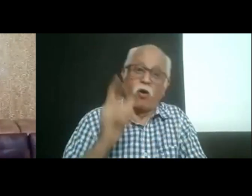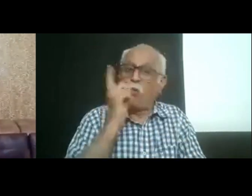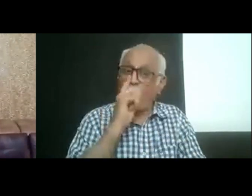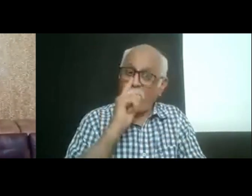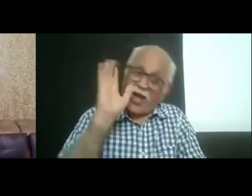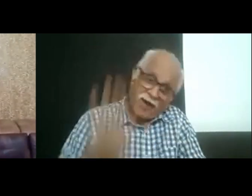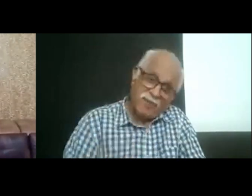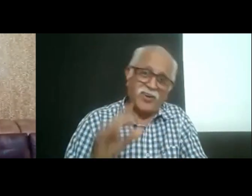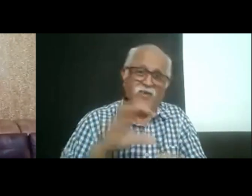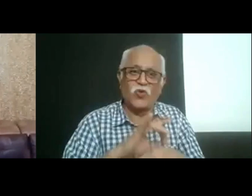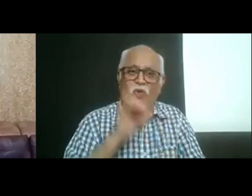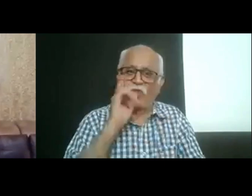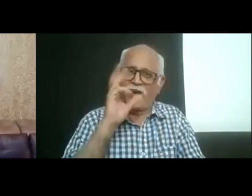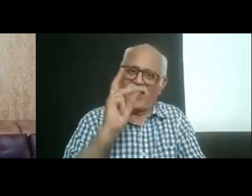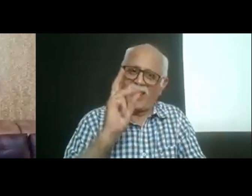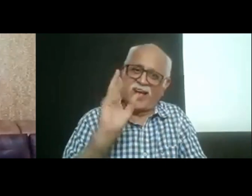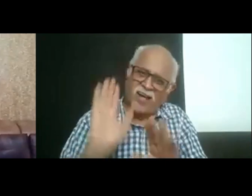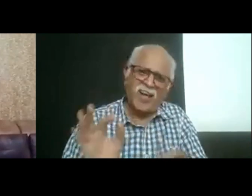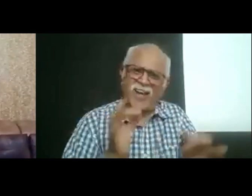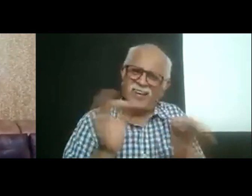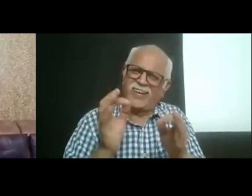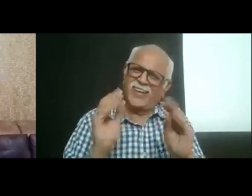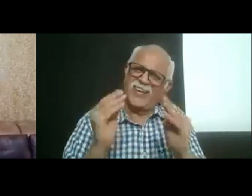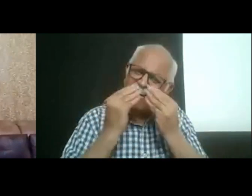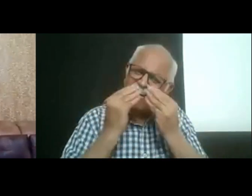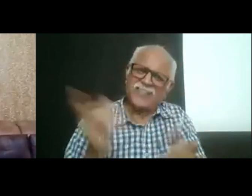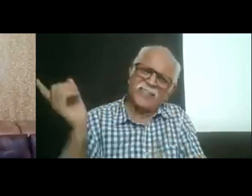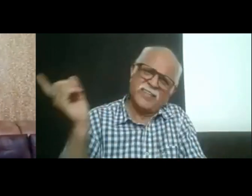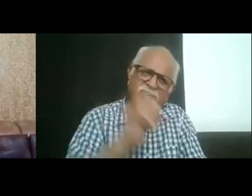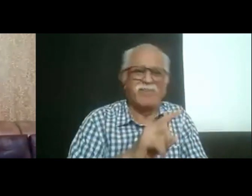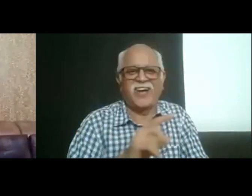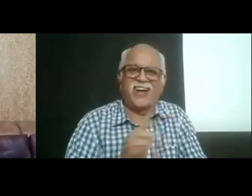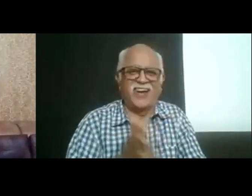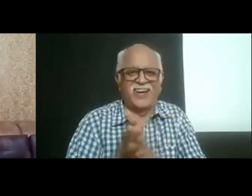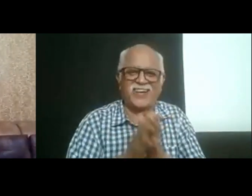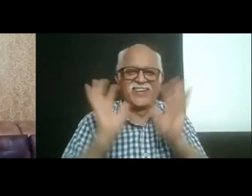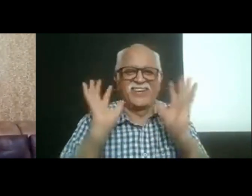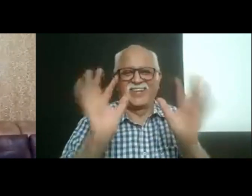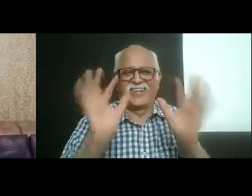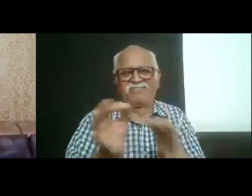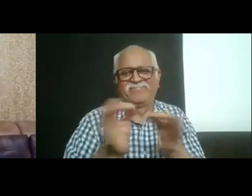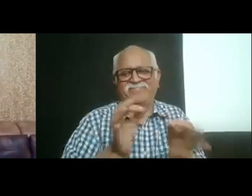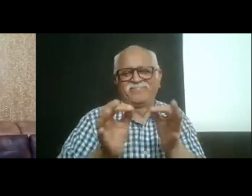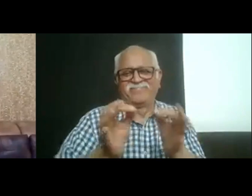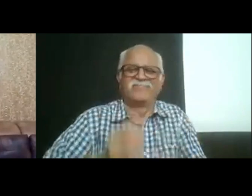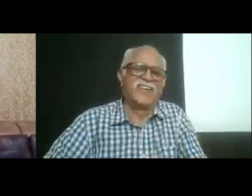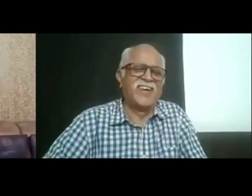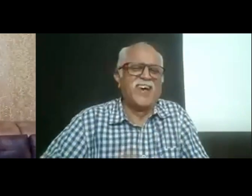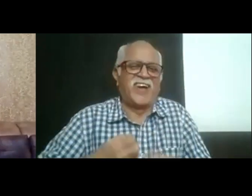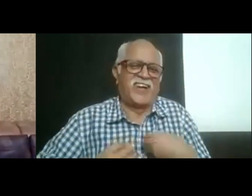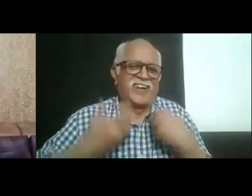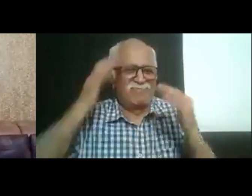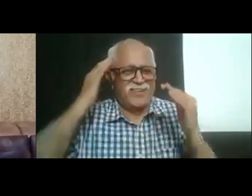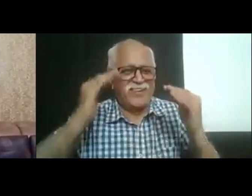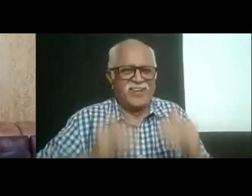perfect sign. So three times it happened, and even for the women, there was a women doctor who was there, and she explained everything so easily. So it was very interesting for